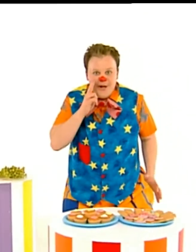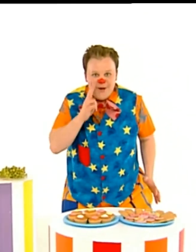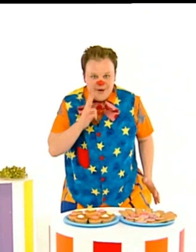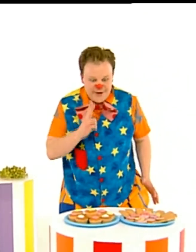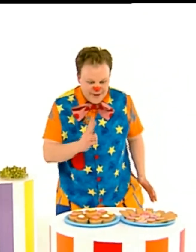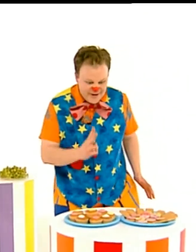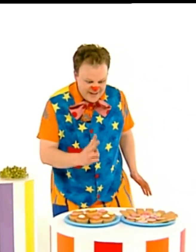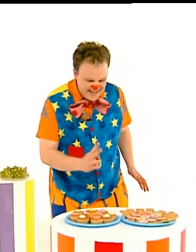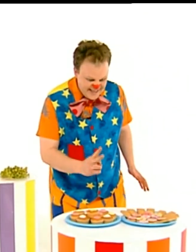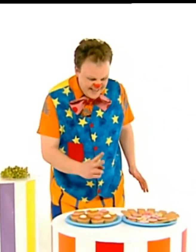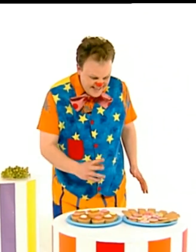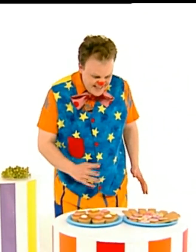Look!